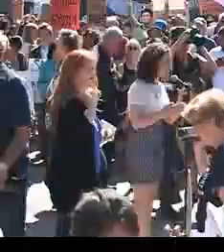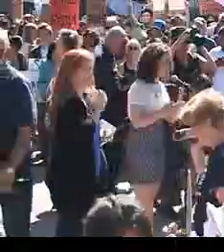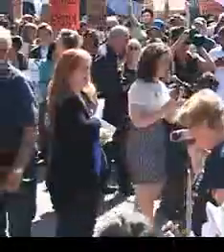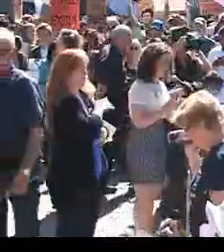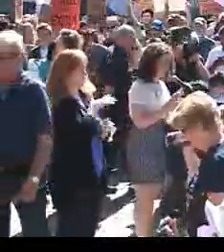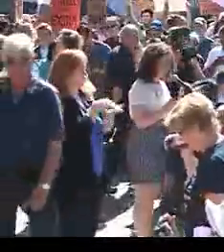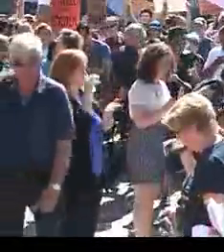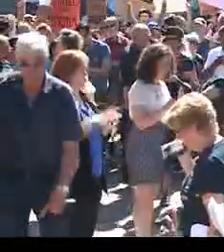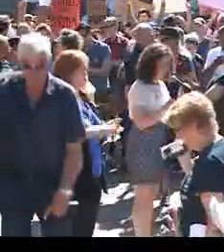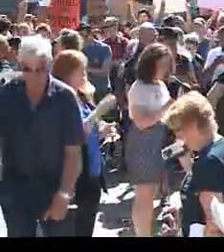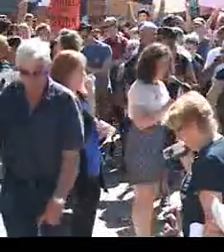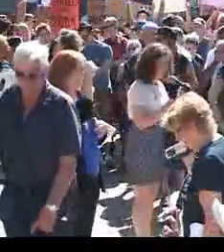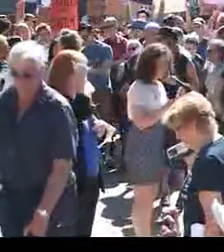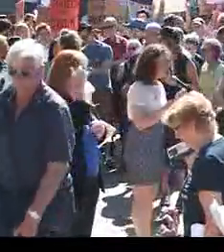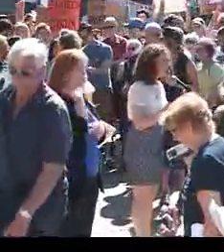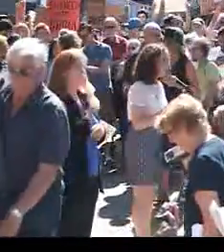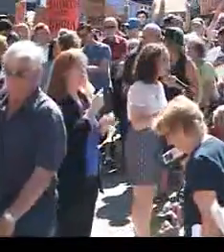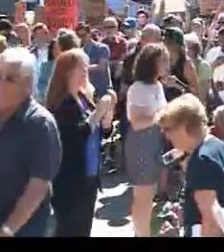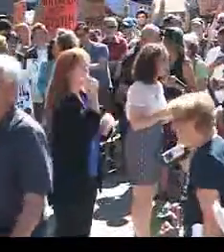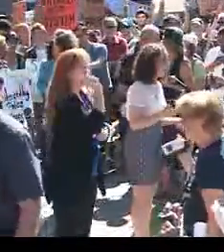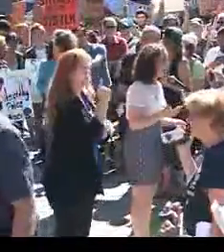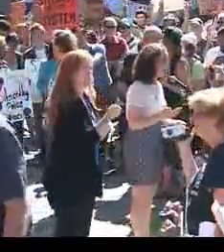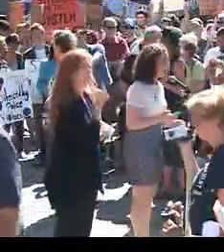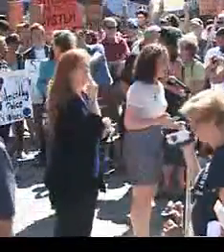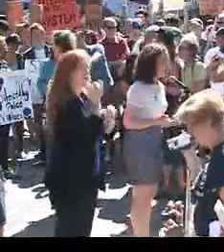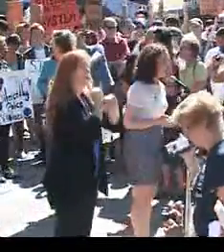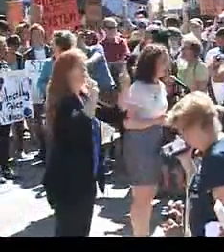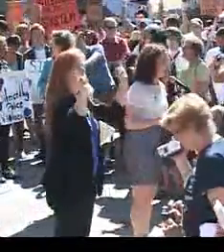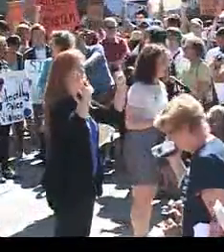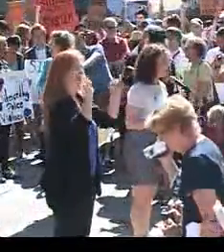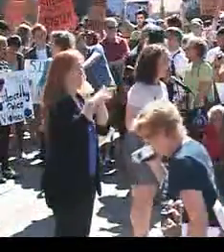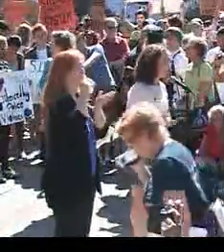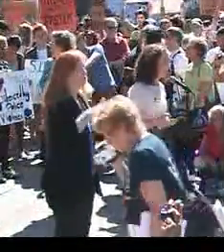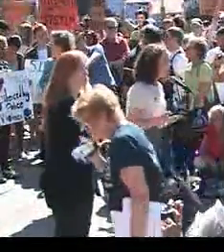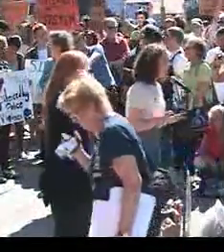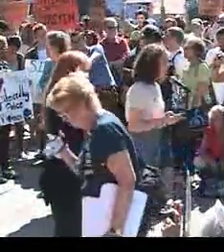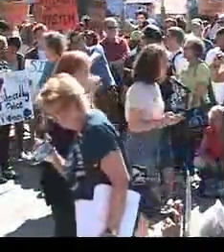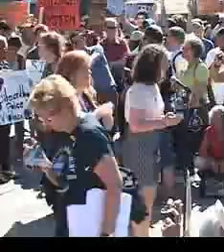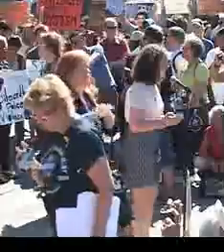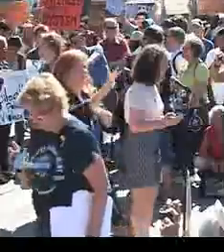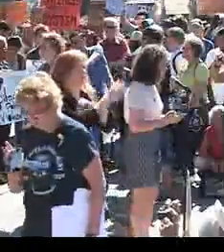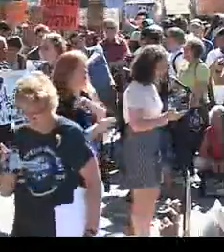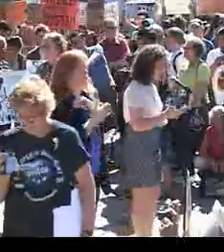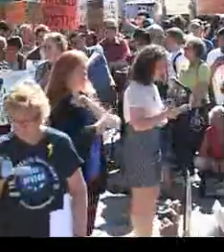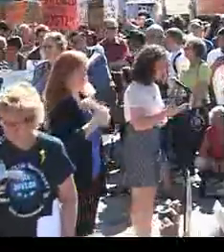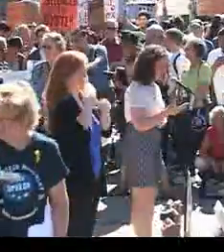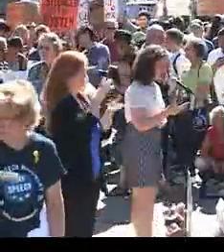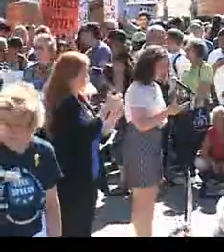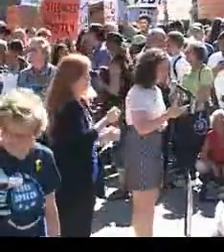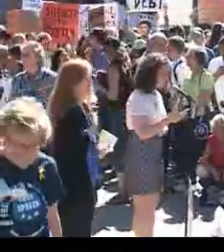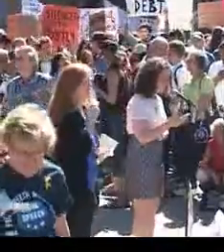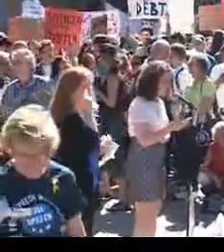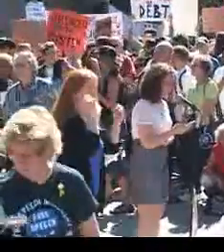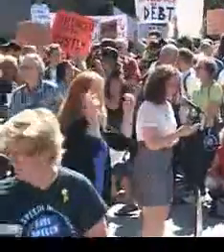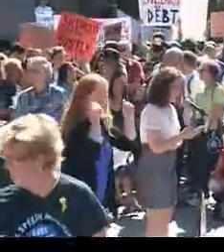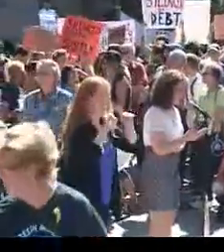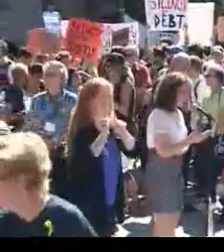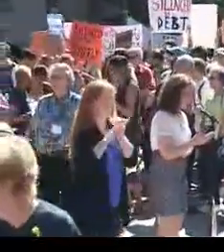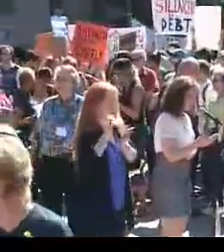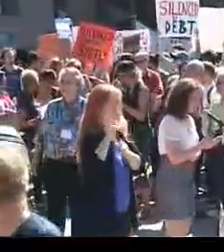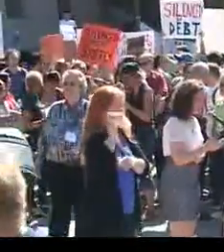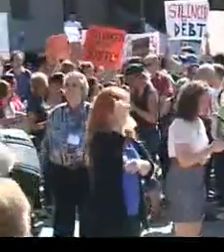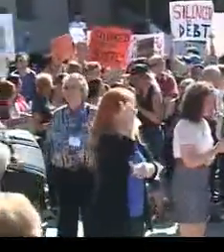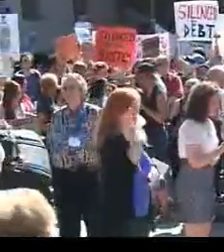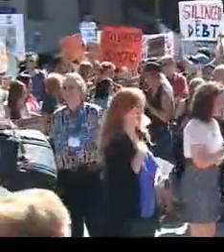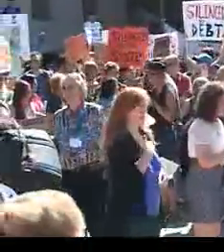most autonomous student government in the country. And trust me, I've seen a lot of different student governments across the state and across the nation. And we